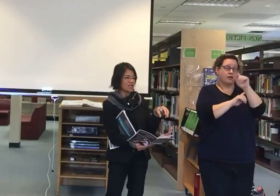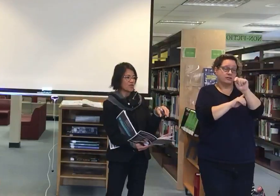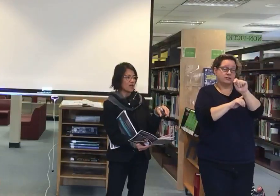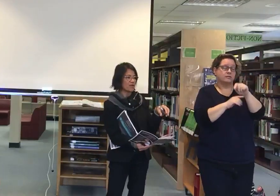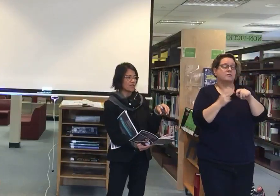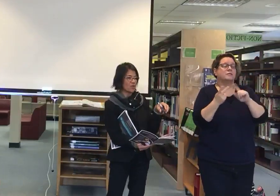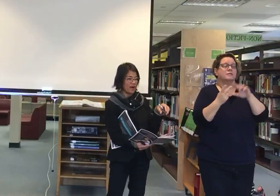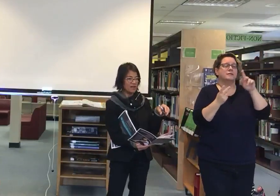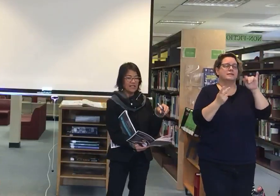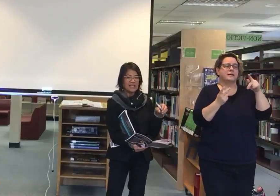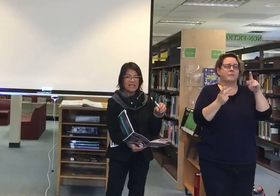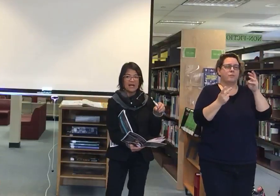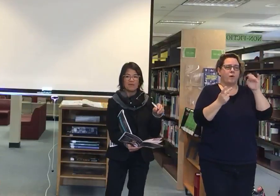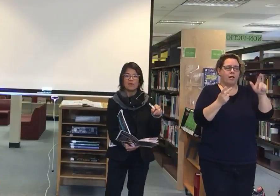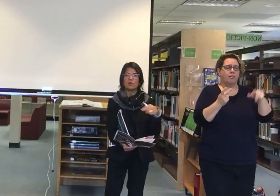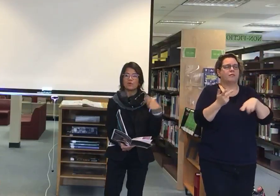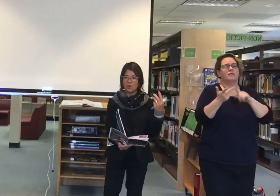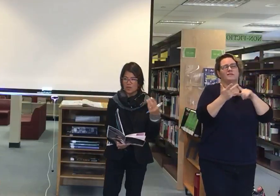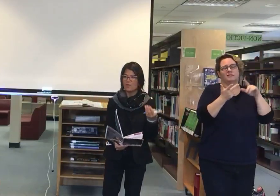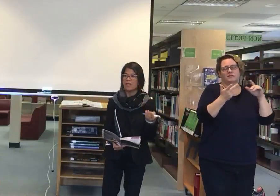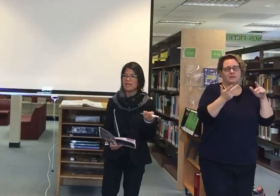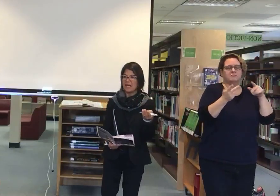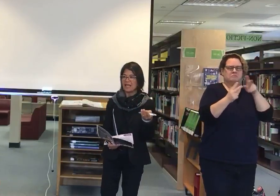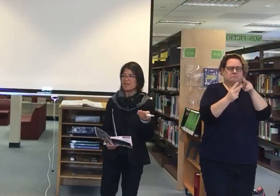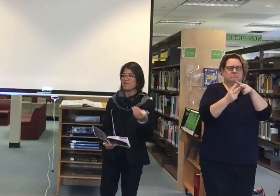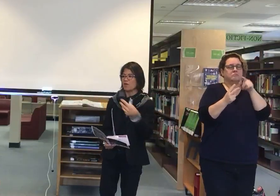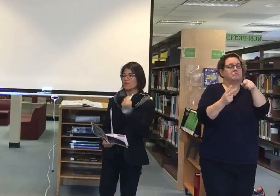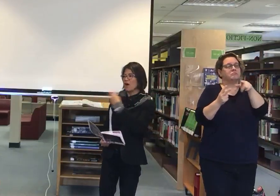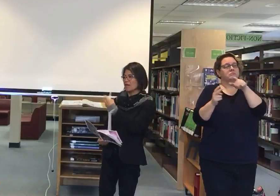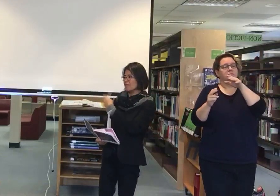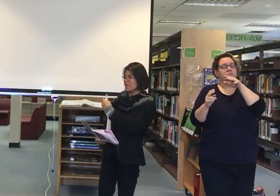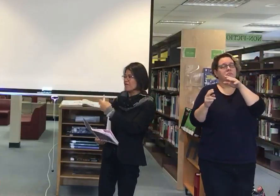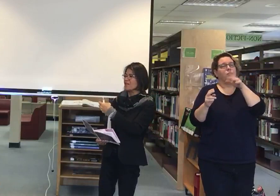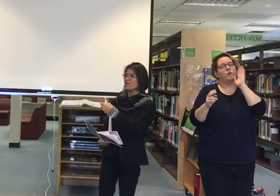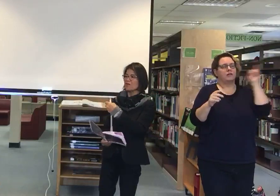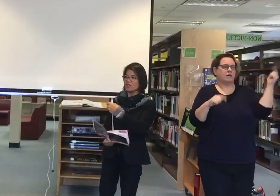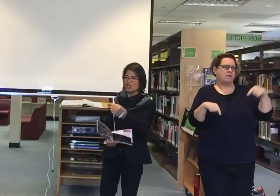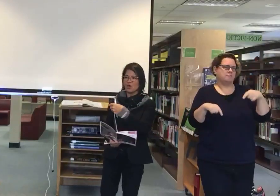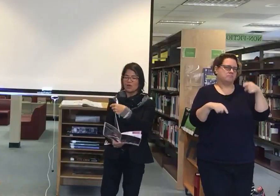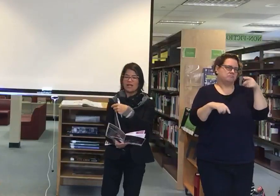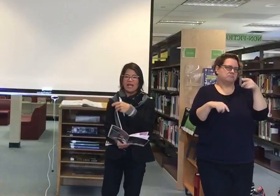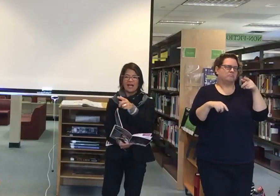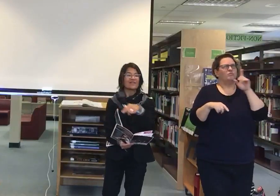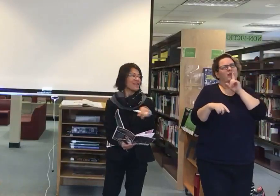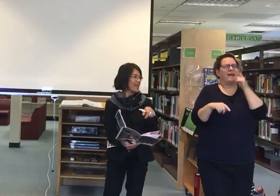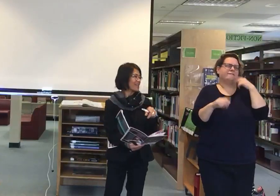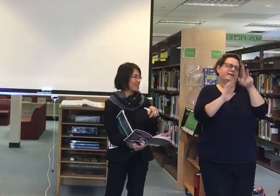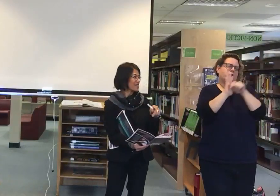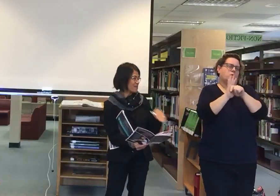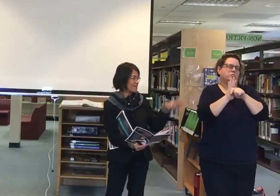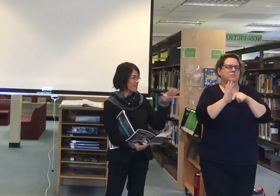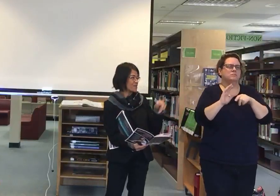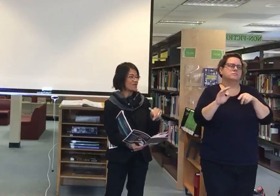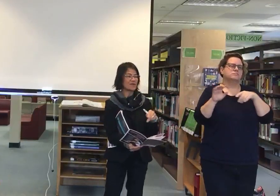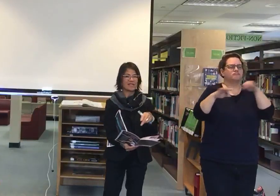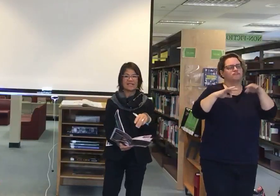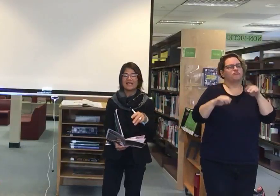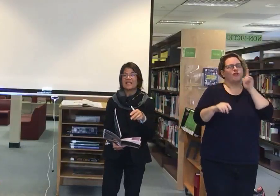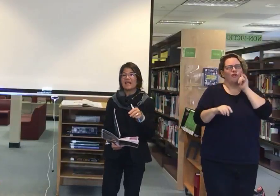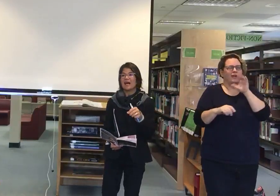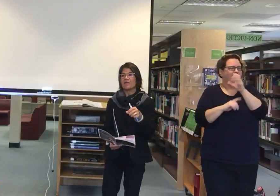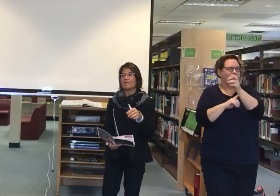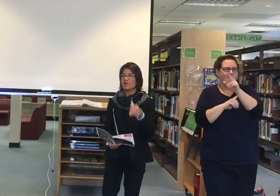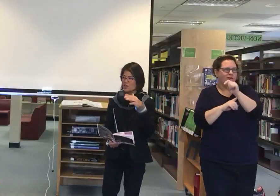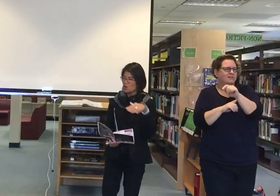Typewell transcriber as well, who speak and give. We've got a video that we show, and I'll send that link with the